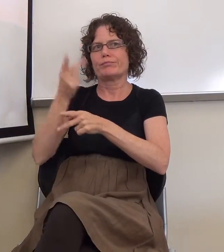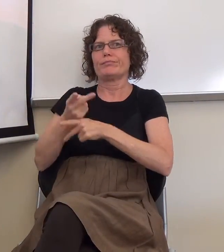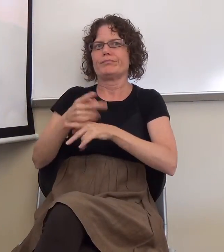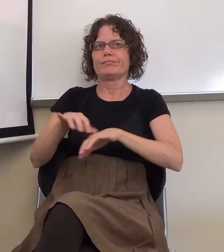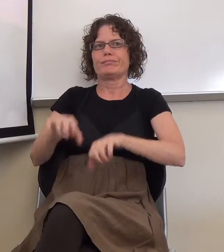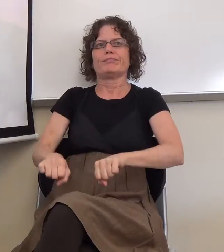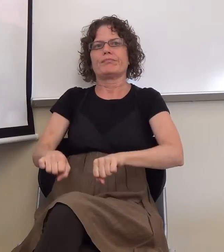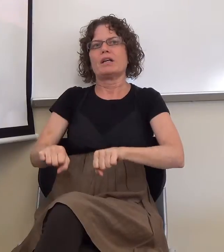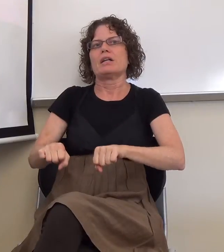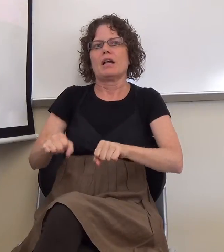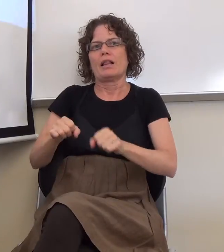positions.